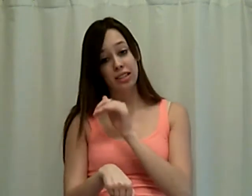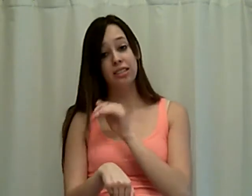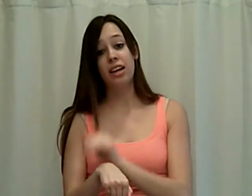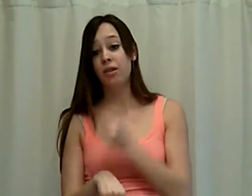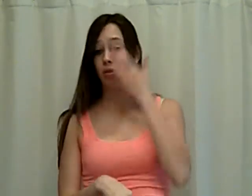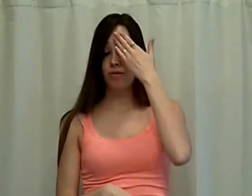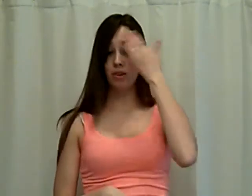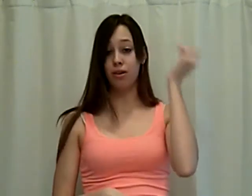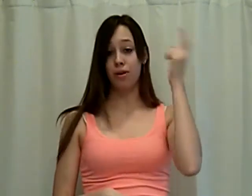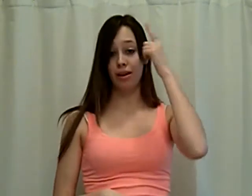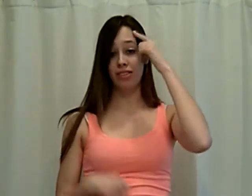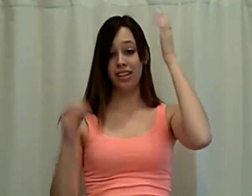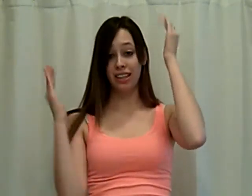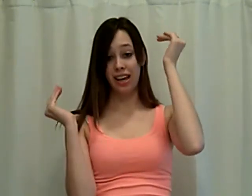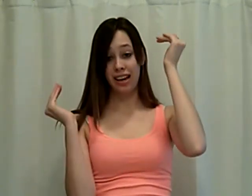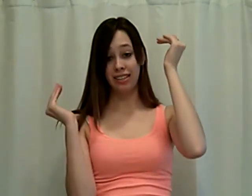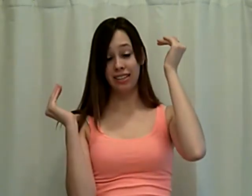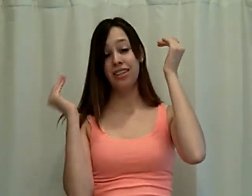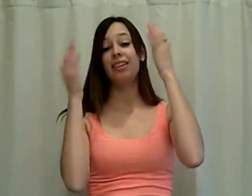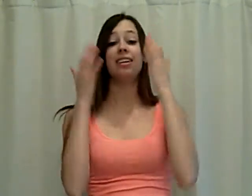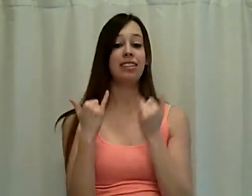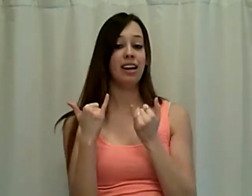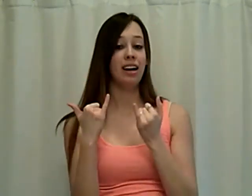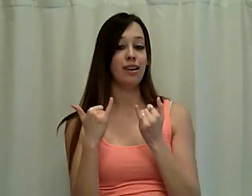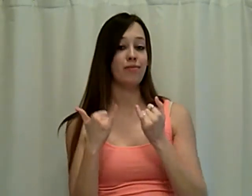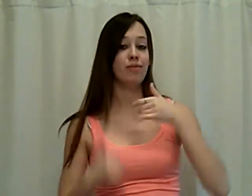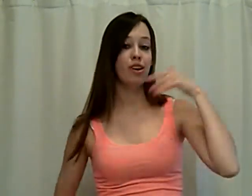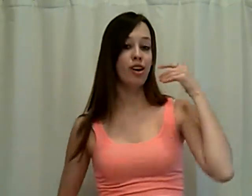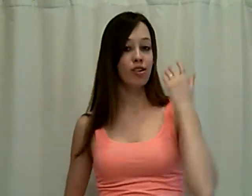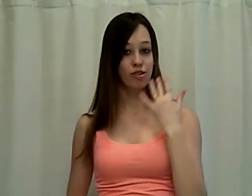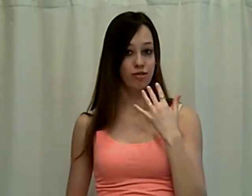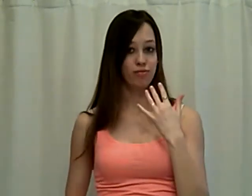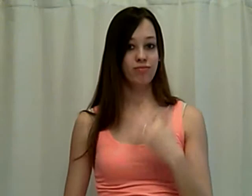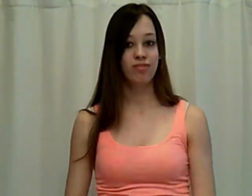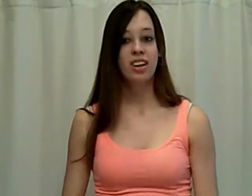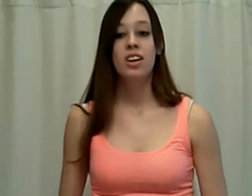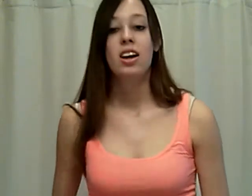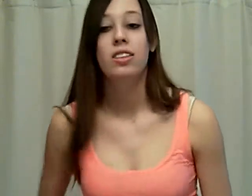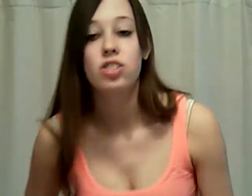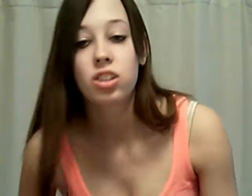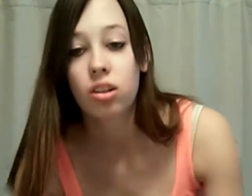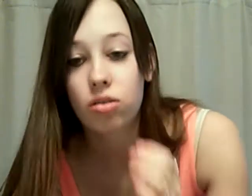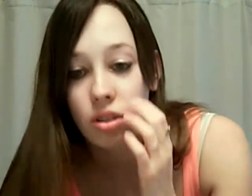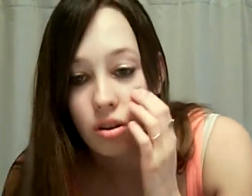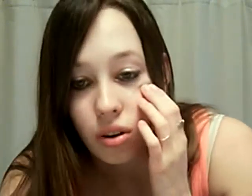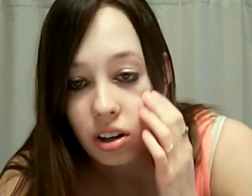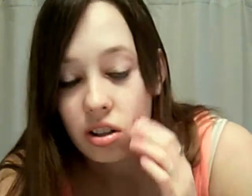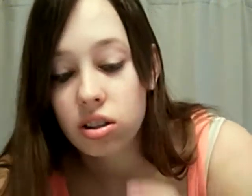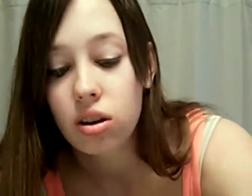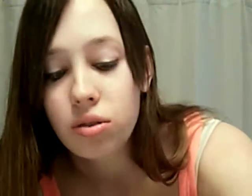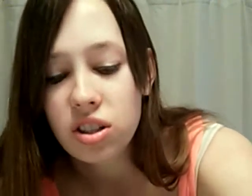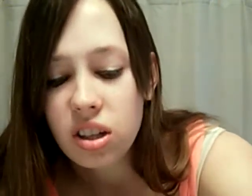the night we forget about the deadlines. It's time. And then she's gonna go into the chorus. So we're just